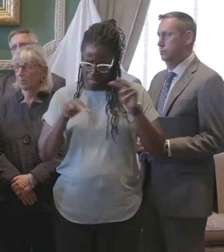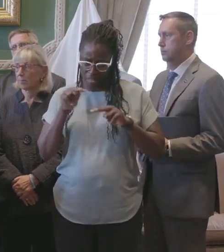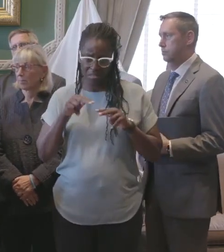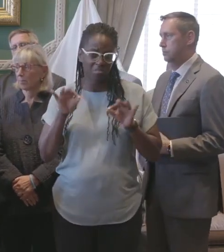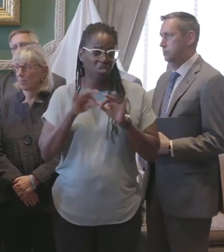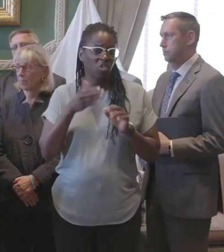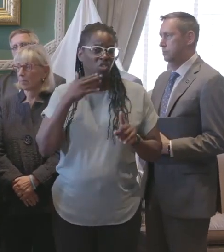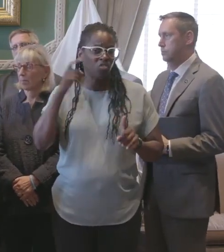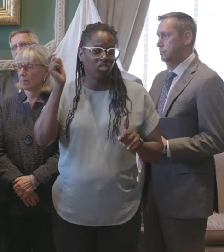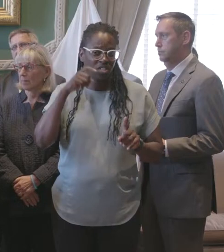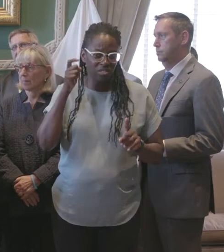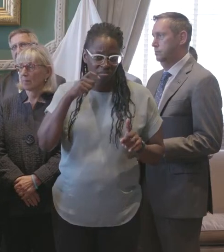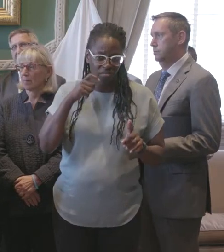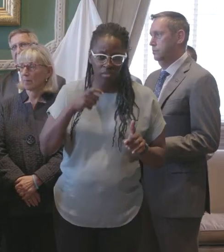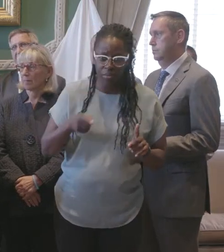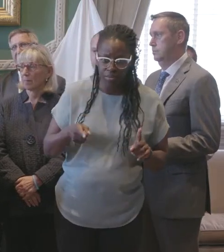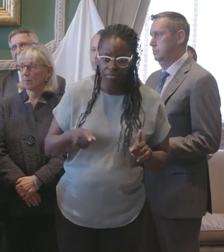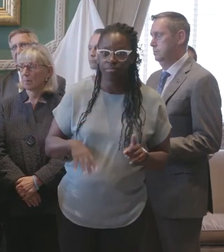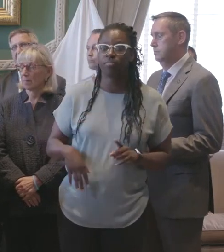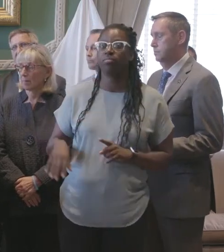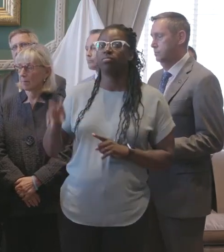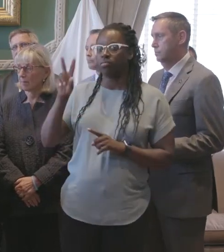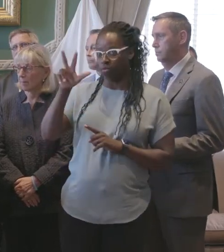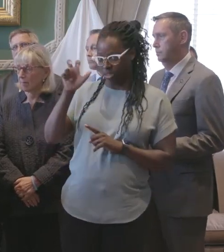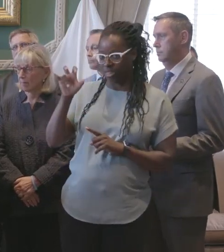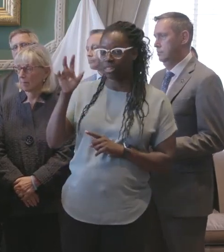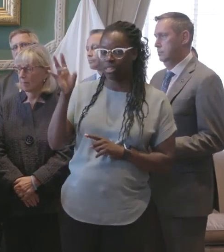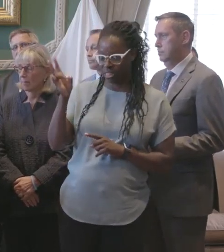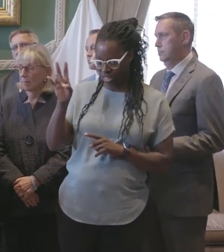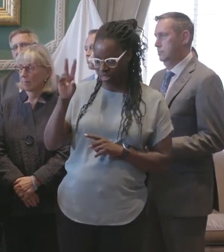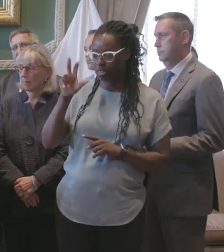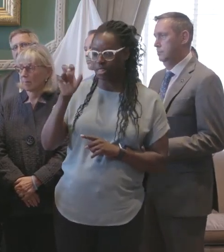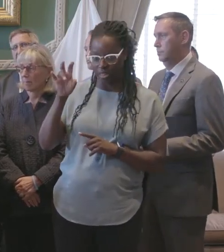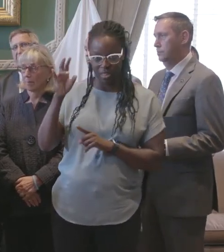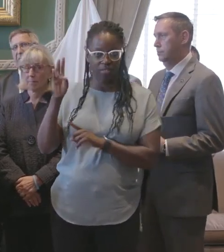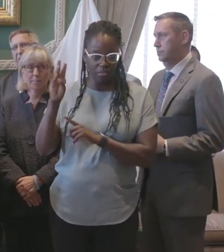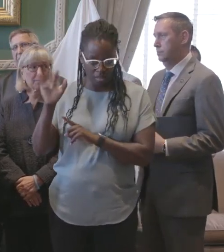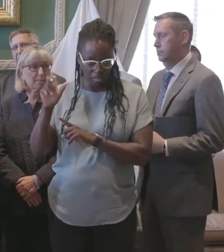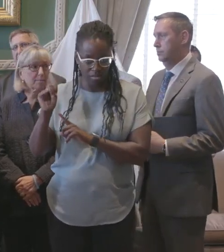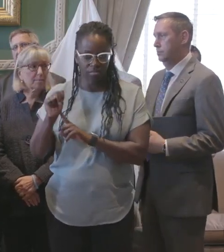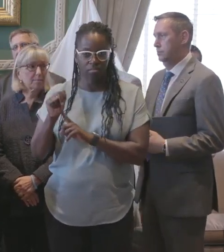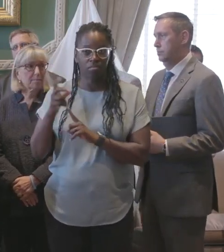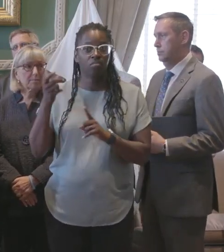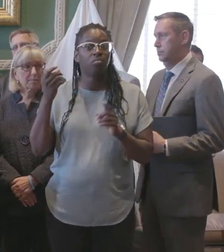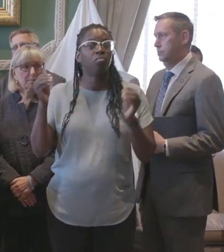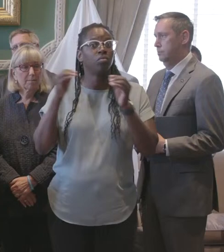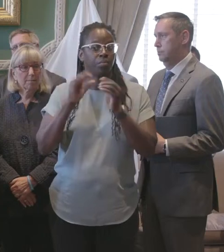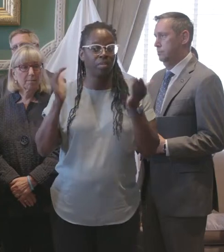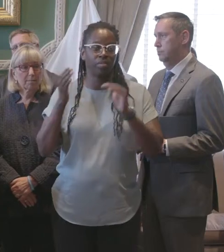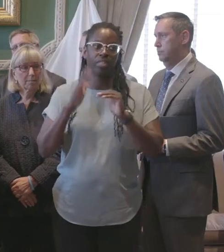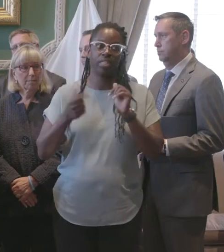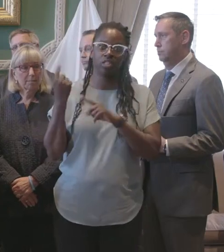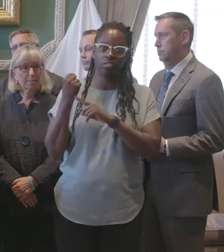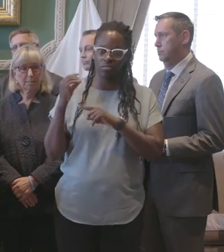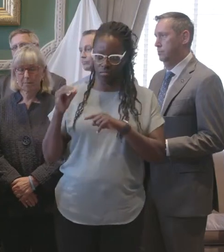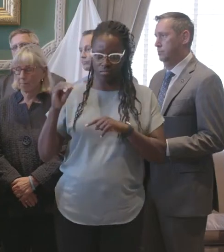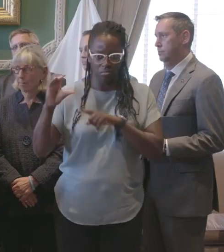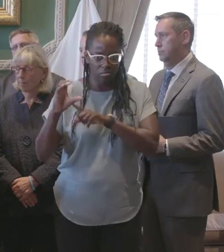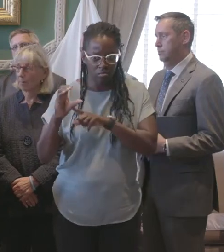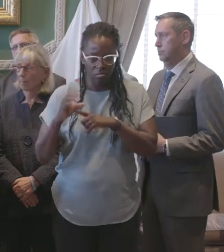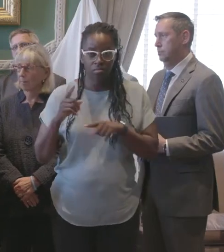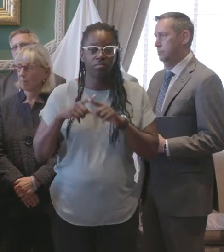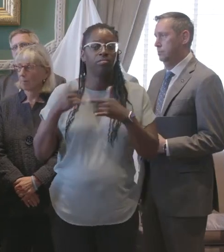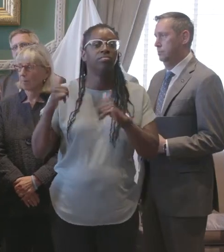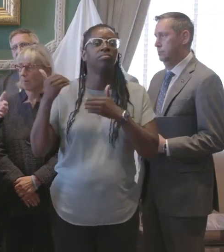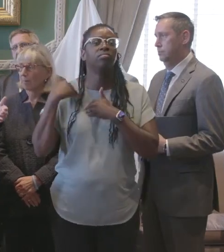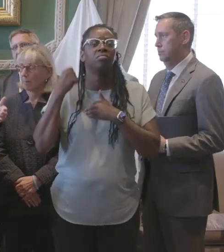year, but again, we think we've done so in a way that is responsible and also doesn't do harm to